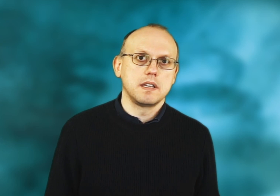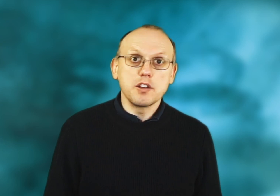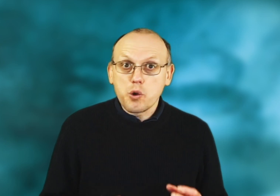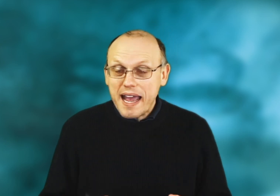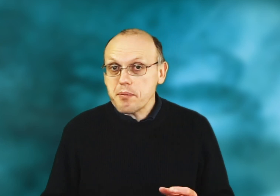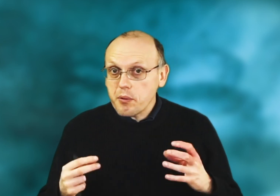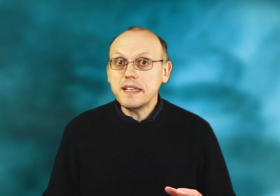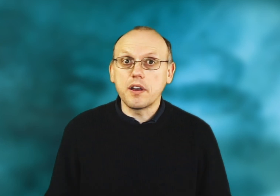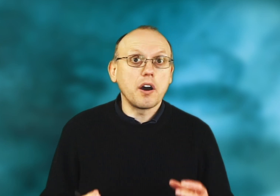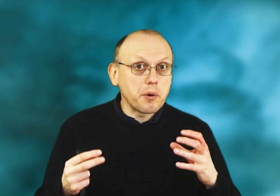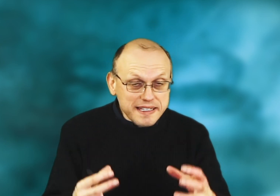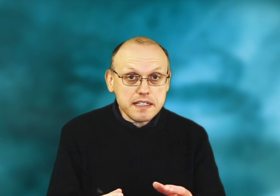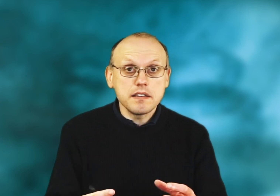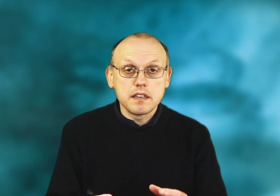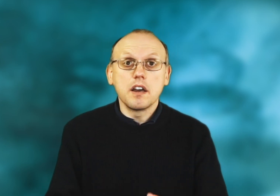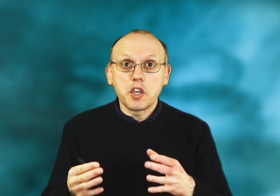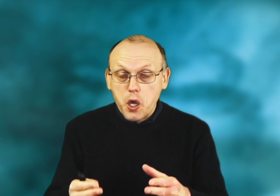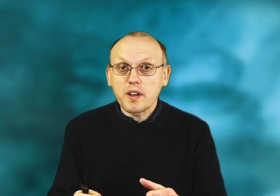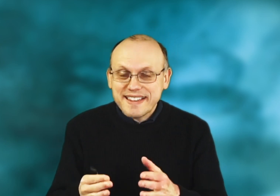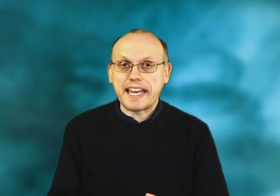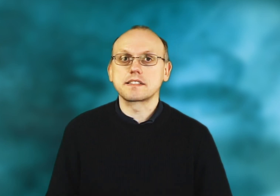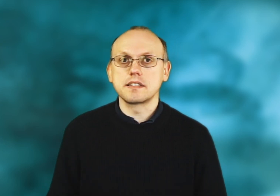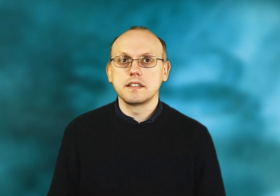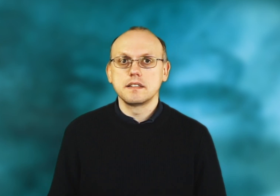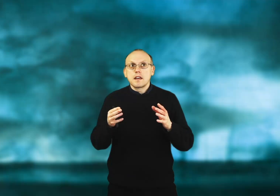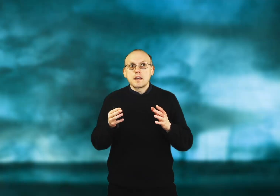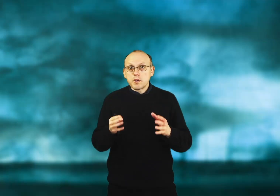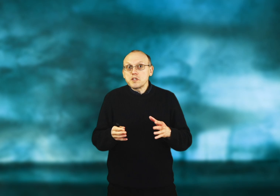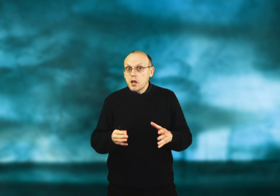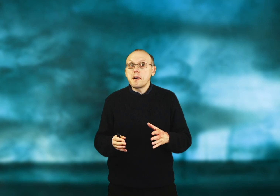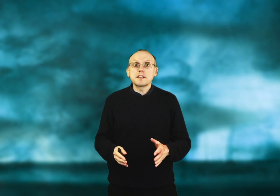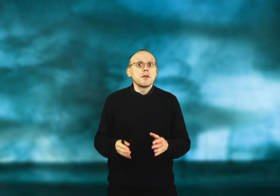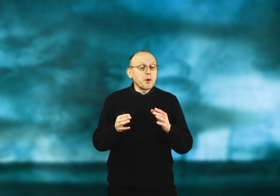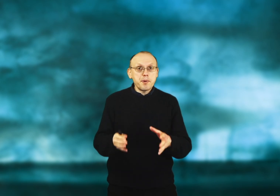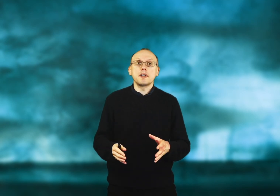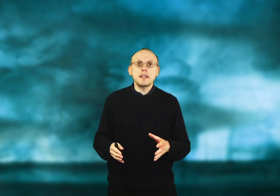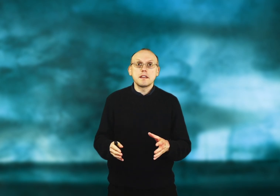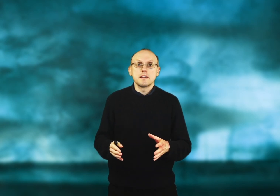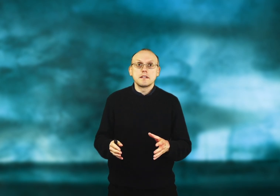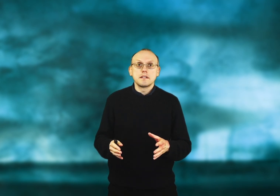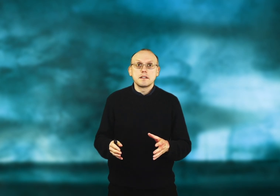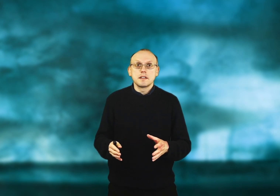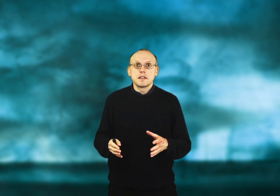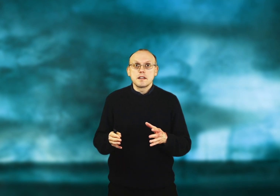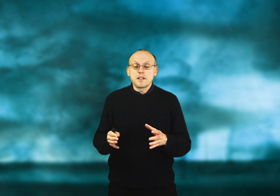To help the reader read your text. If you use commas properly,